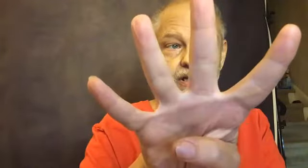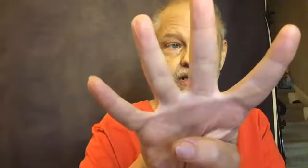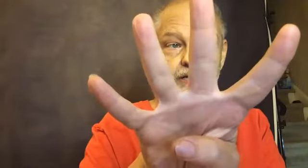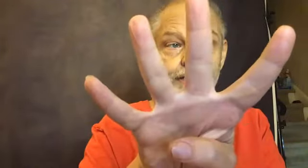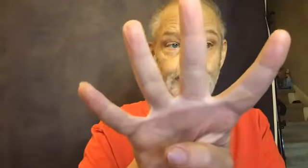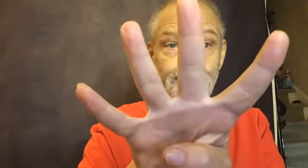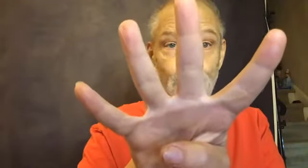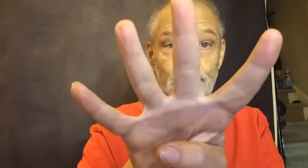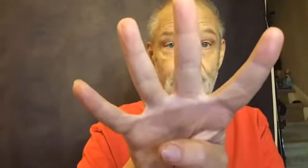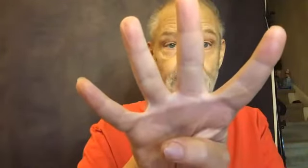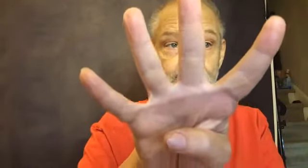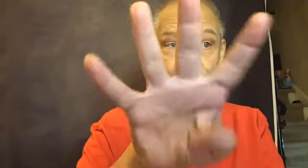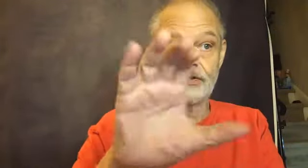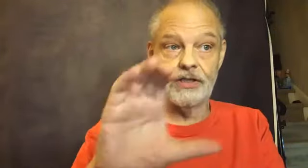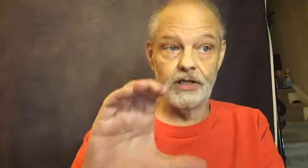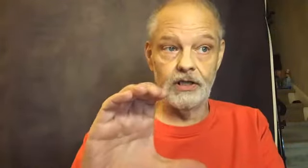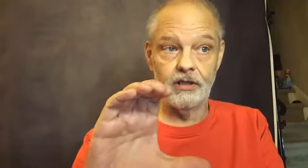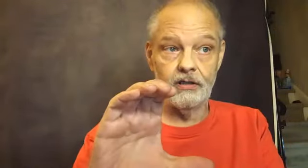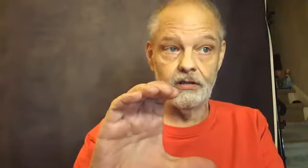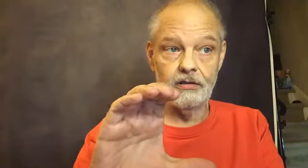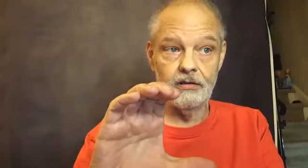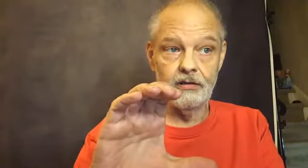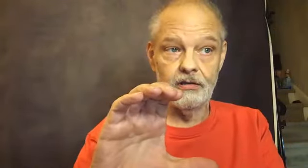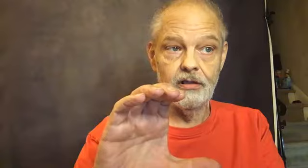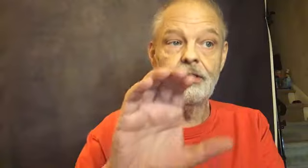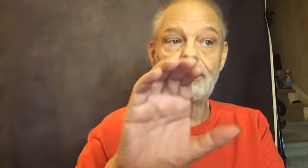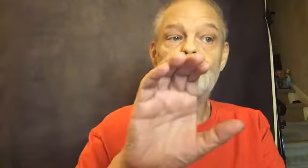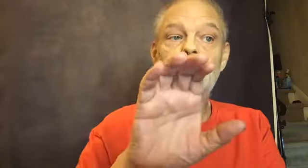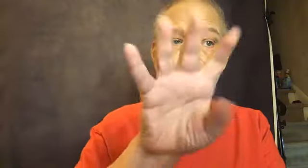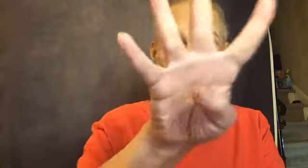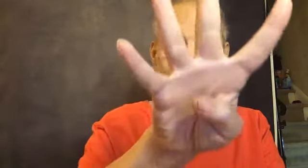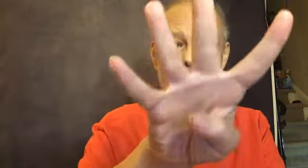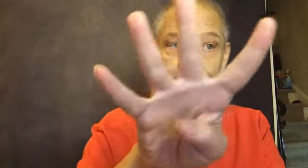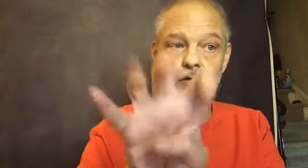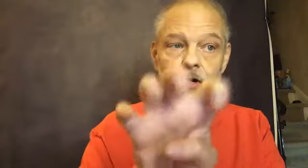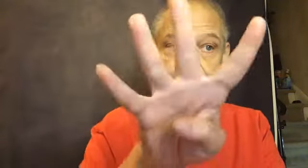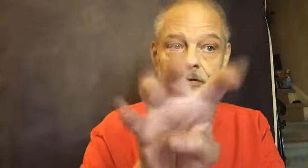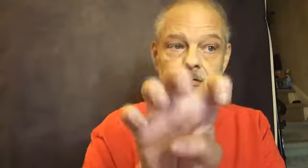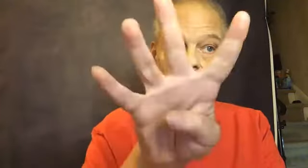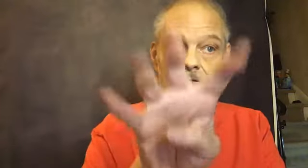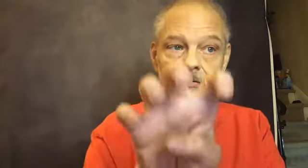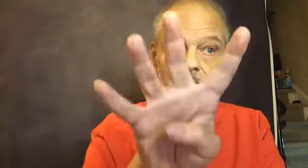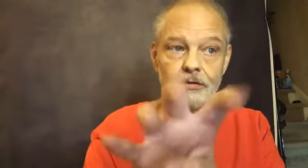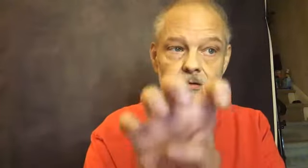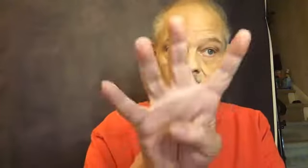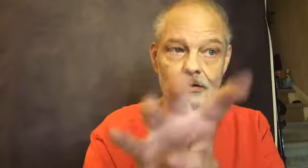The official formal sign is 4C, but you'll often see 400.